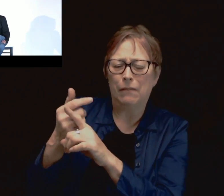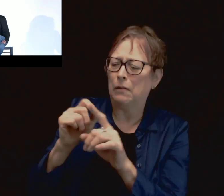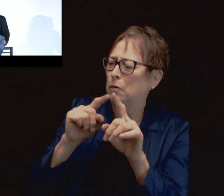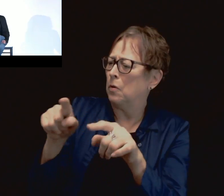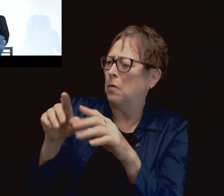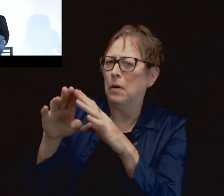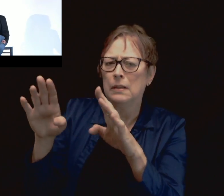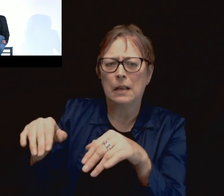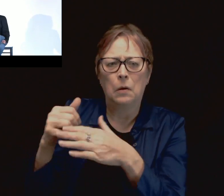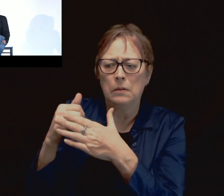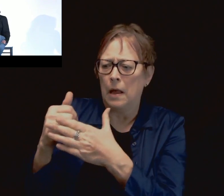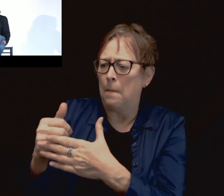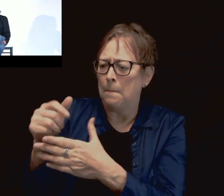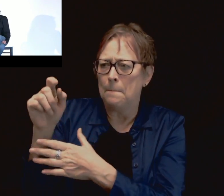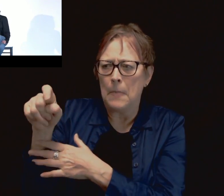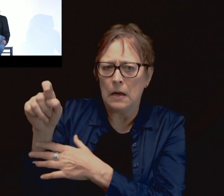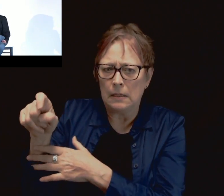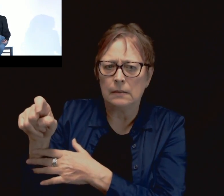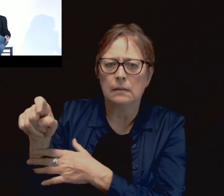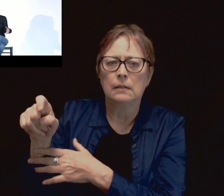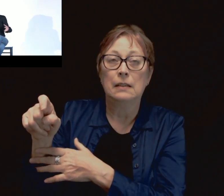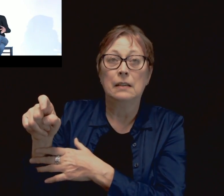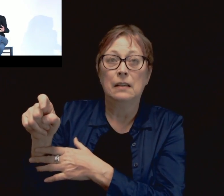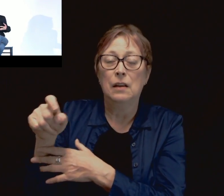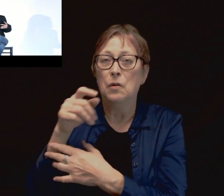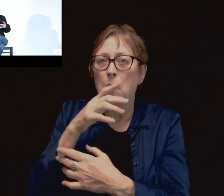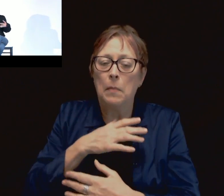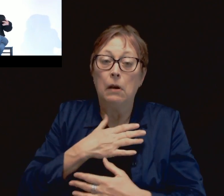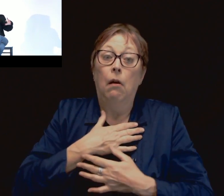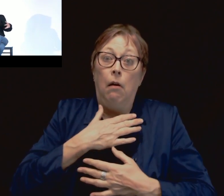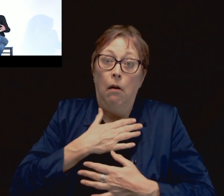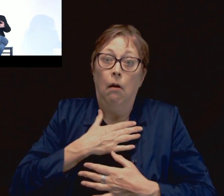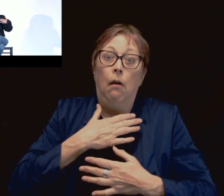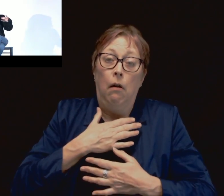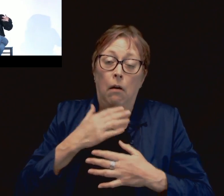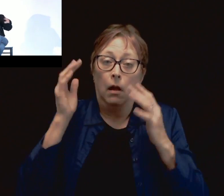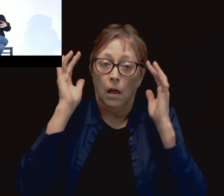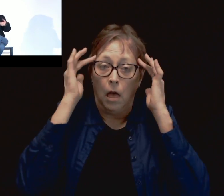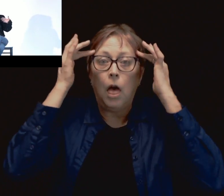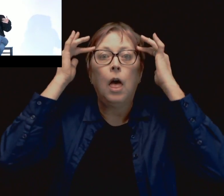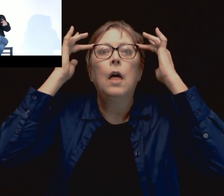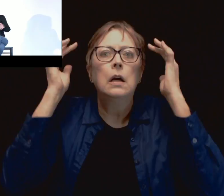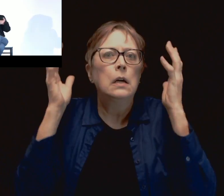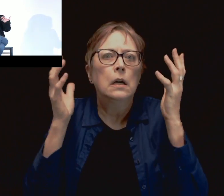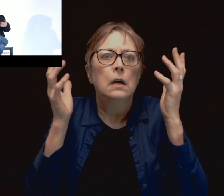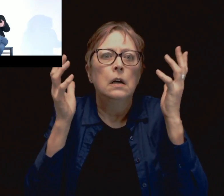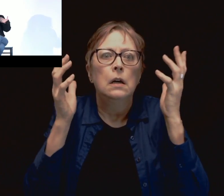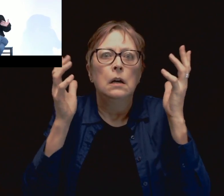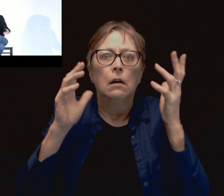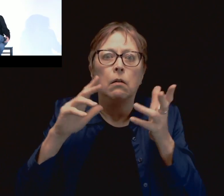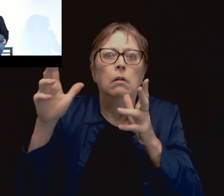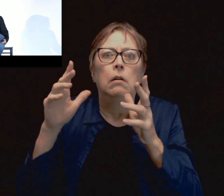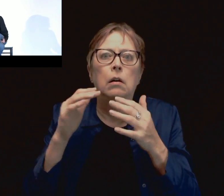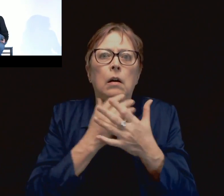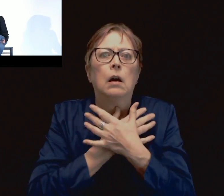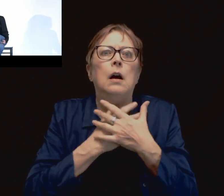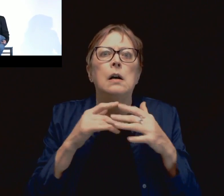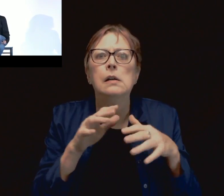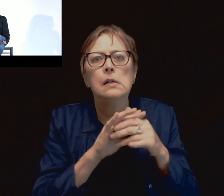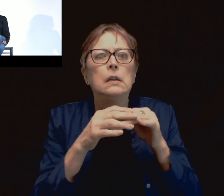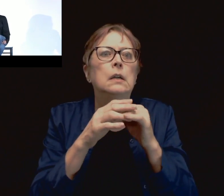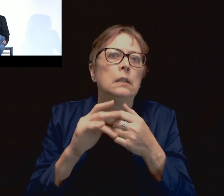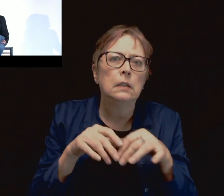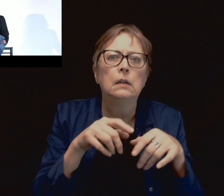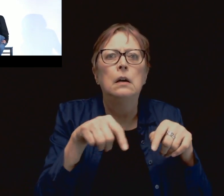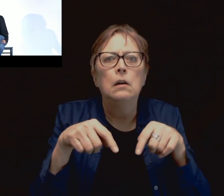got to go get over there. And she was very out of breath, and everything was really, tumultuous, and she was very agitated.